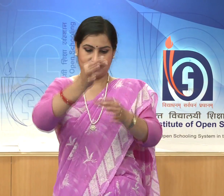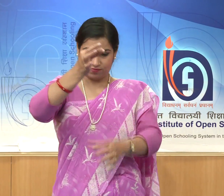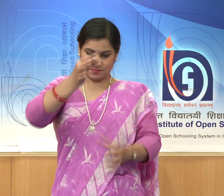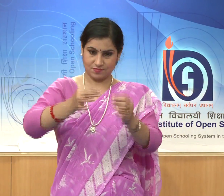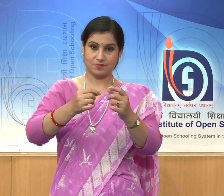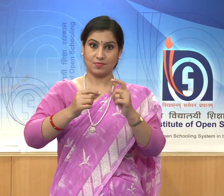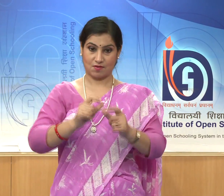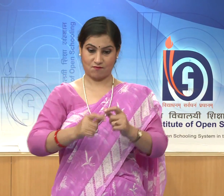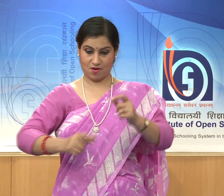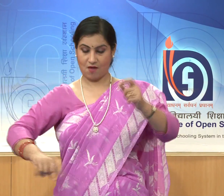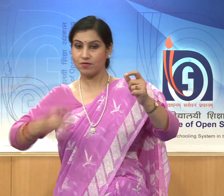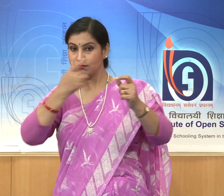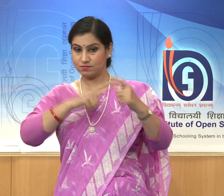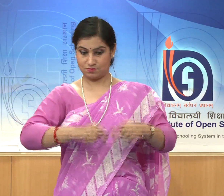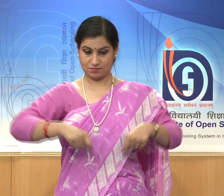of flowers.